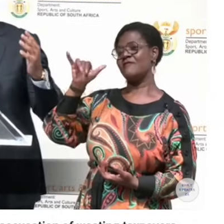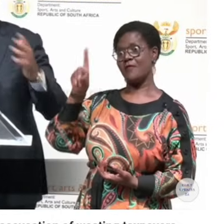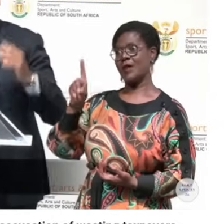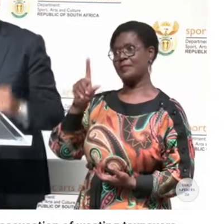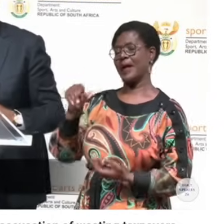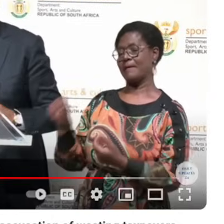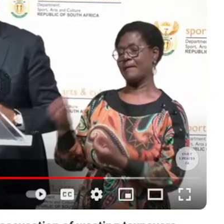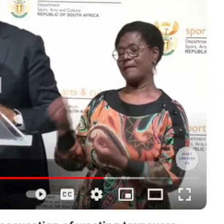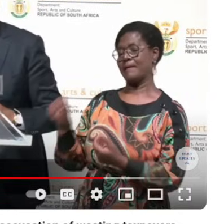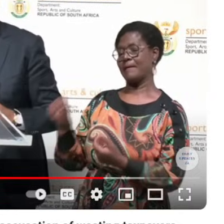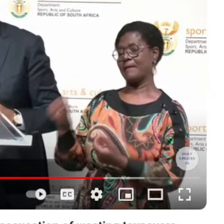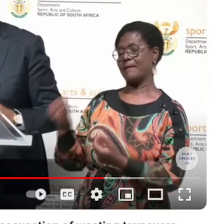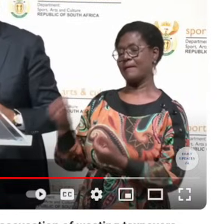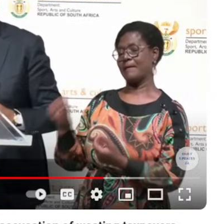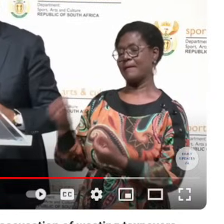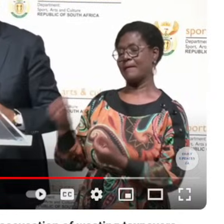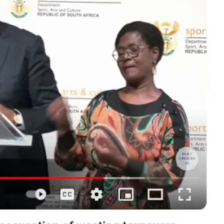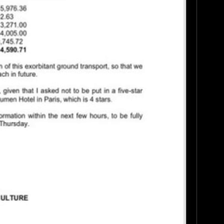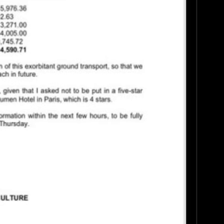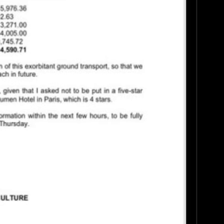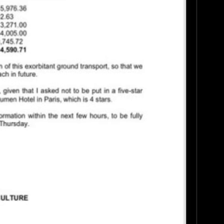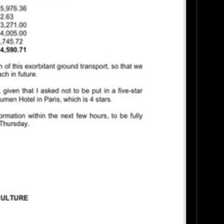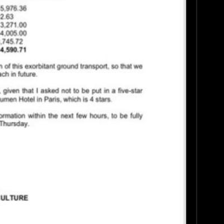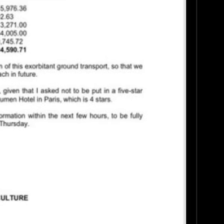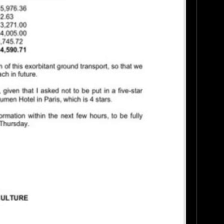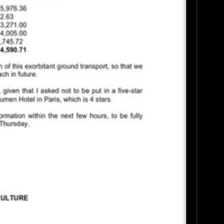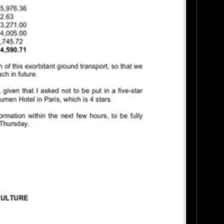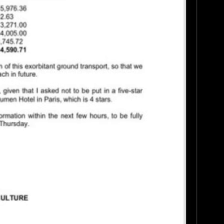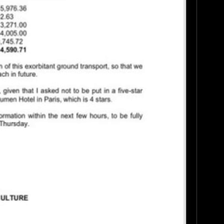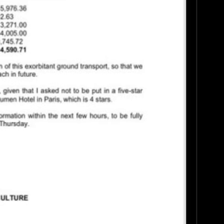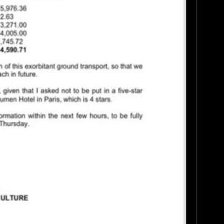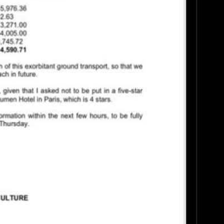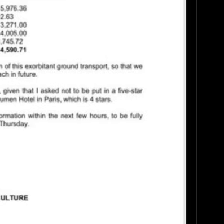What I want to say. Gayton McKenzie said, Floyd Shivambu